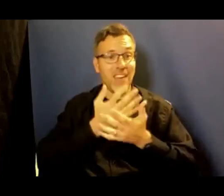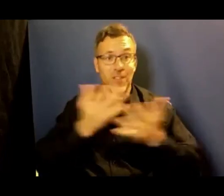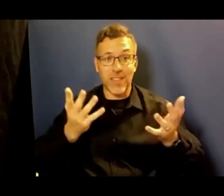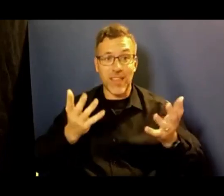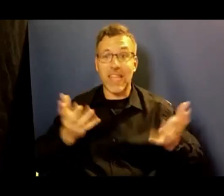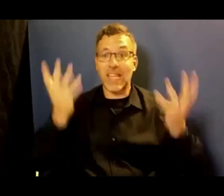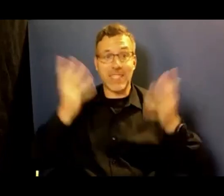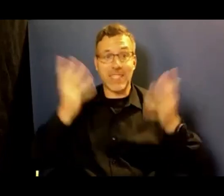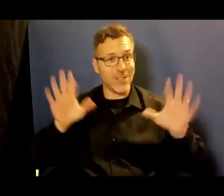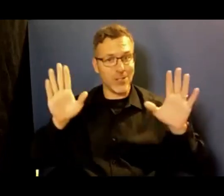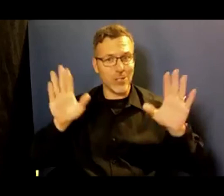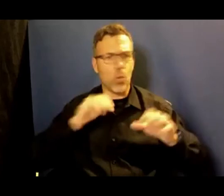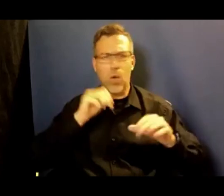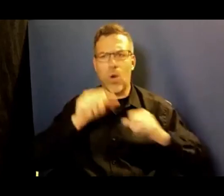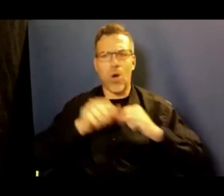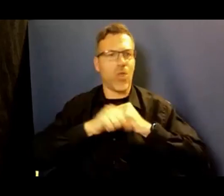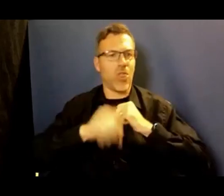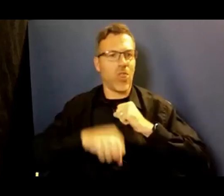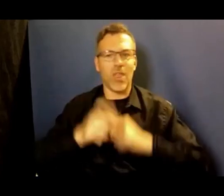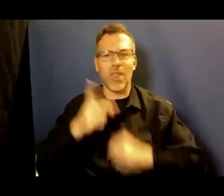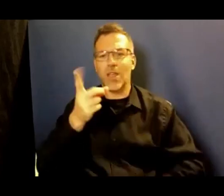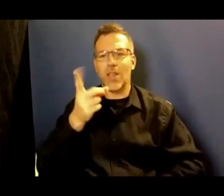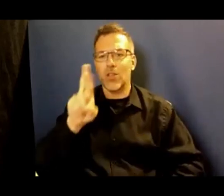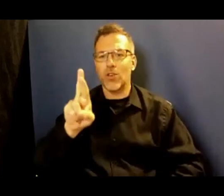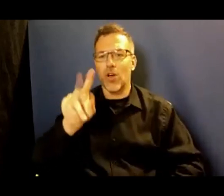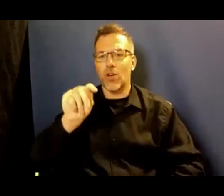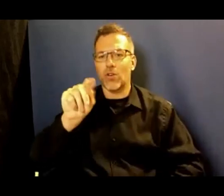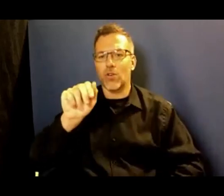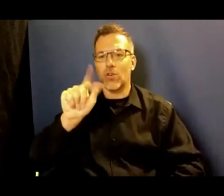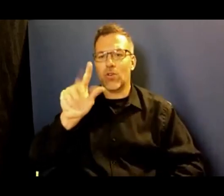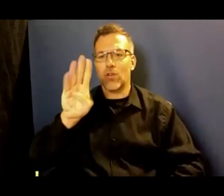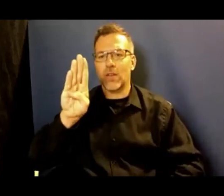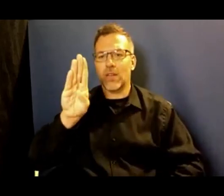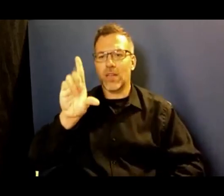do think Dr. Talbot has done a fabulous job with all of the